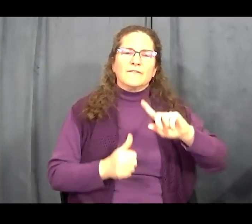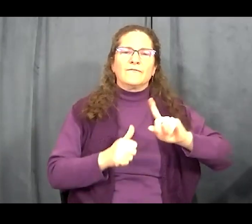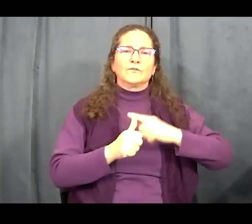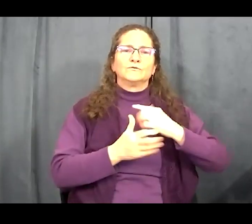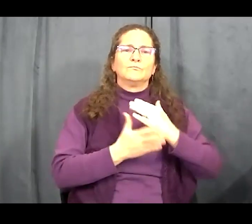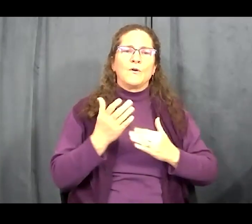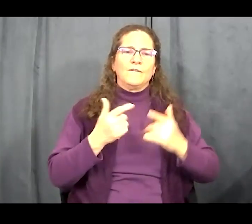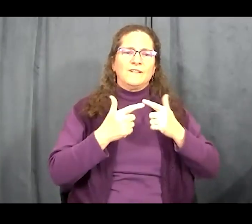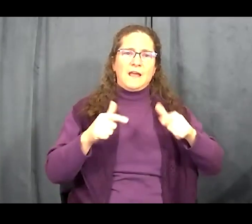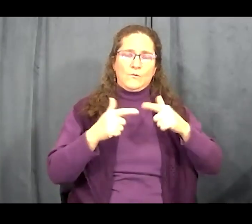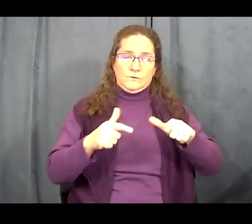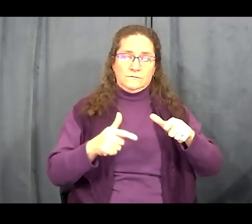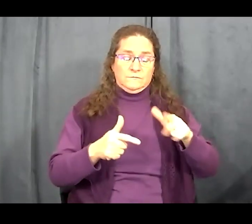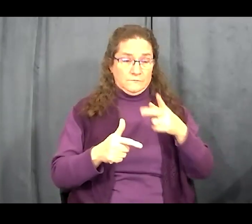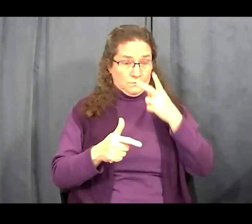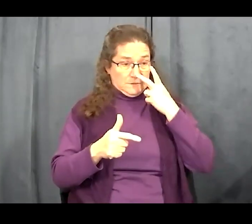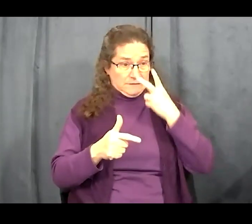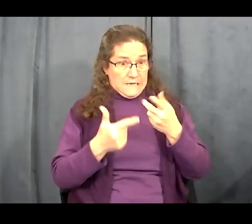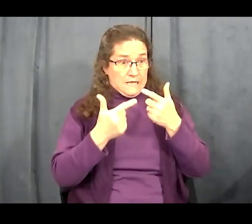language is happening and has meaning.